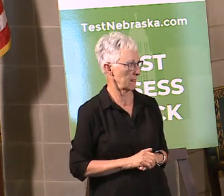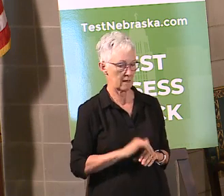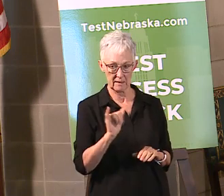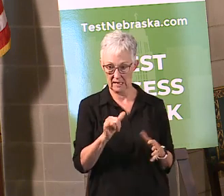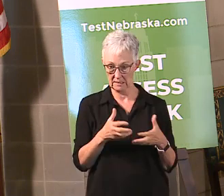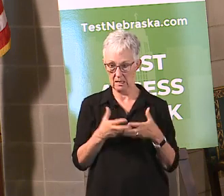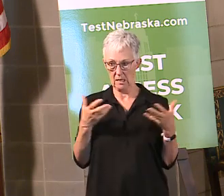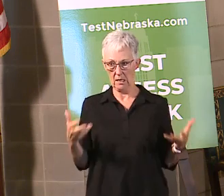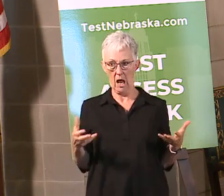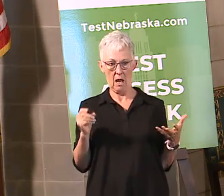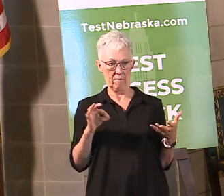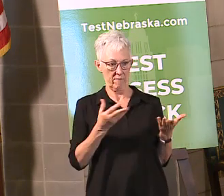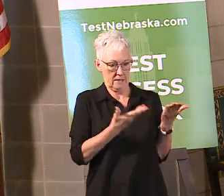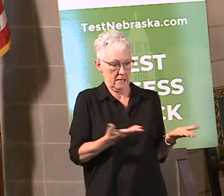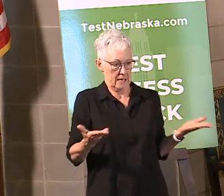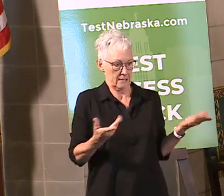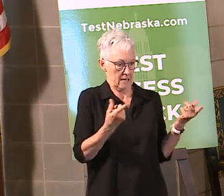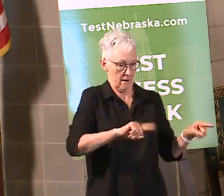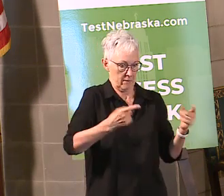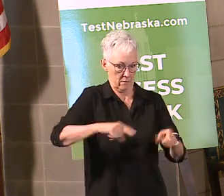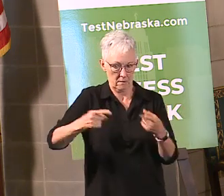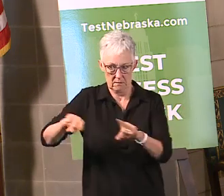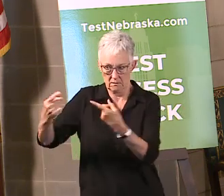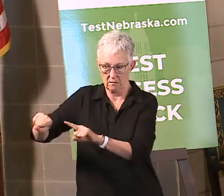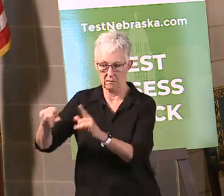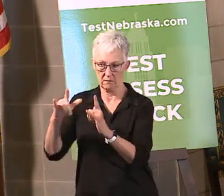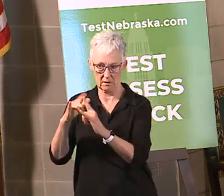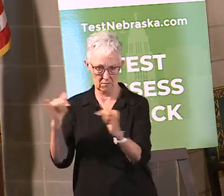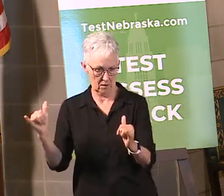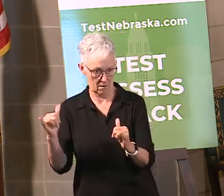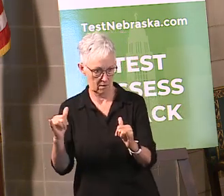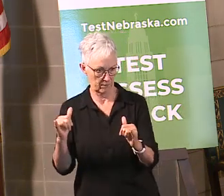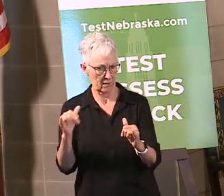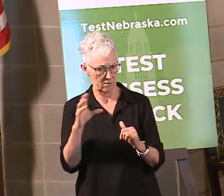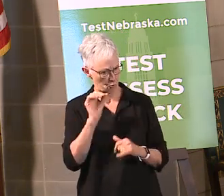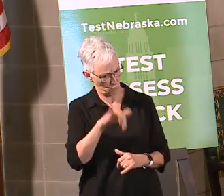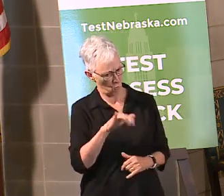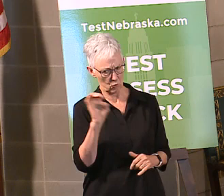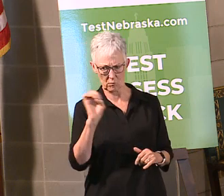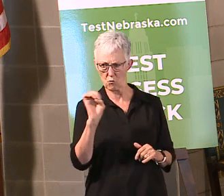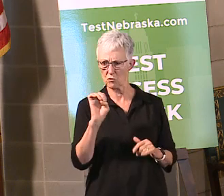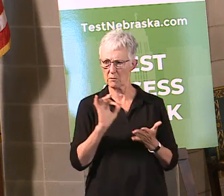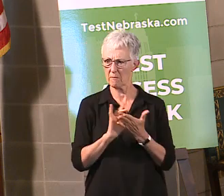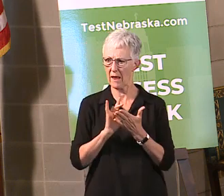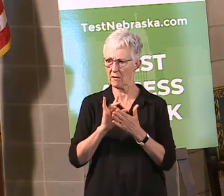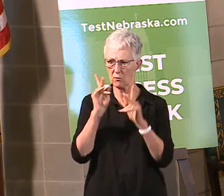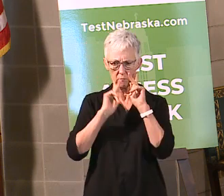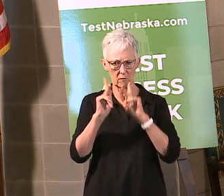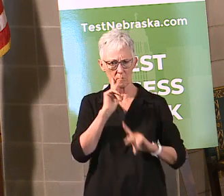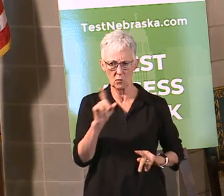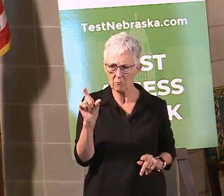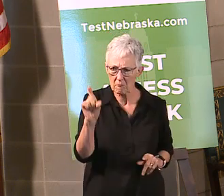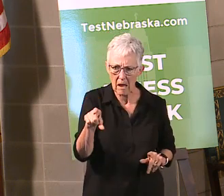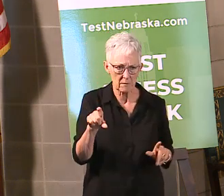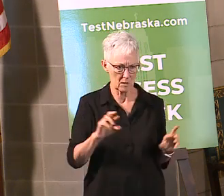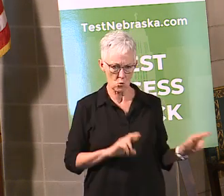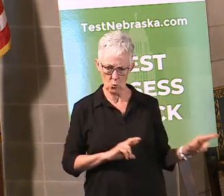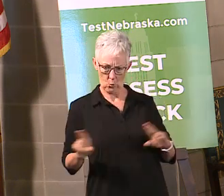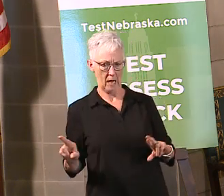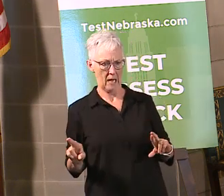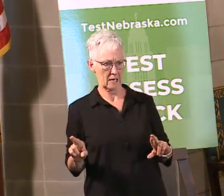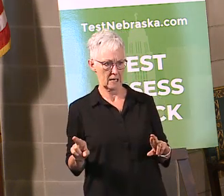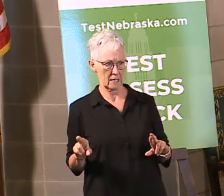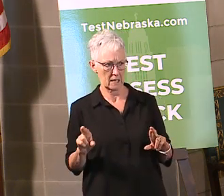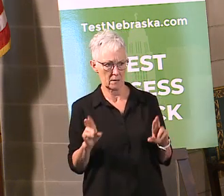of moving wheels, that's a lot to do. But I want you to consider this. Those assets couldn't respond to calls without